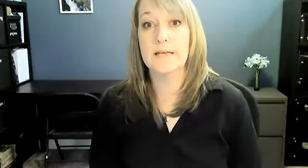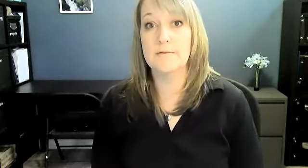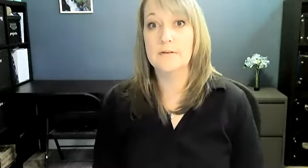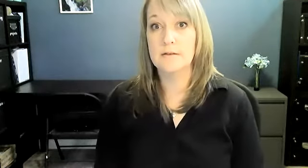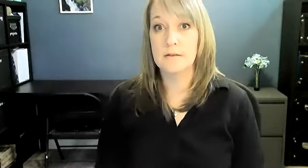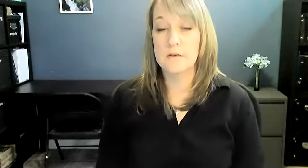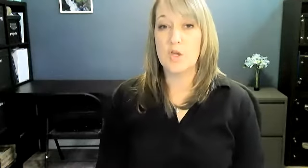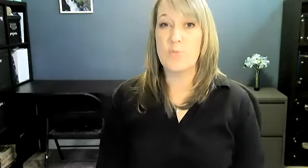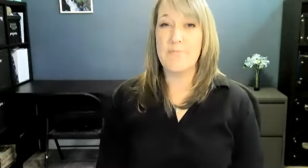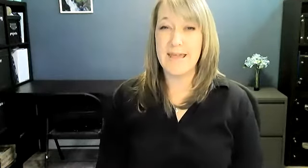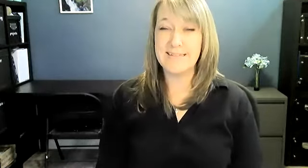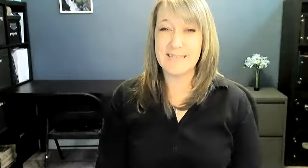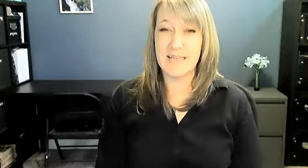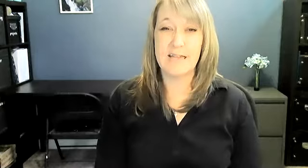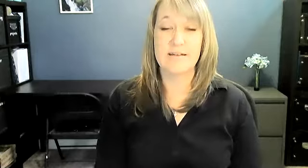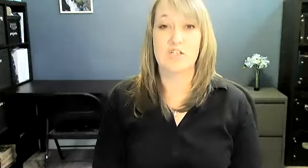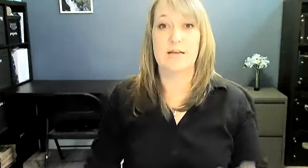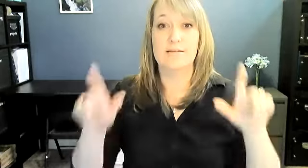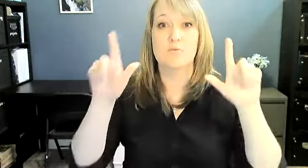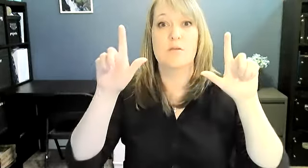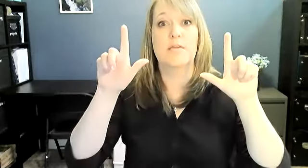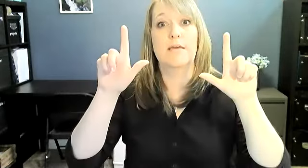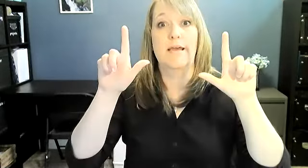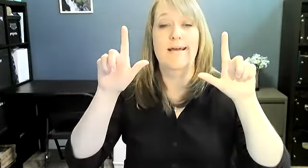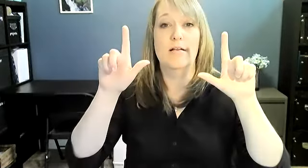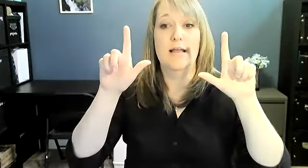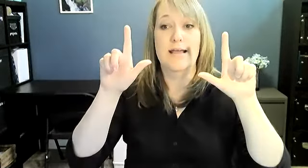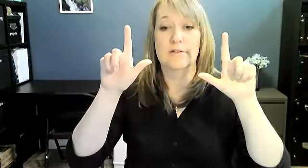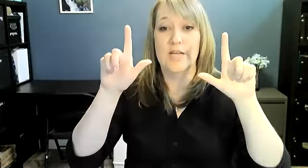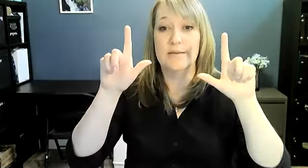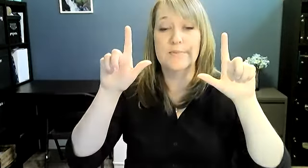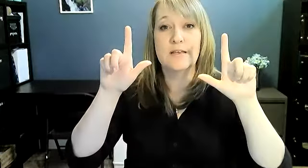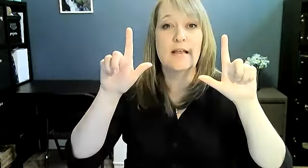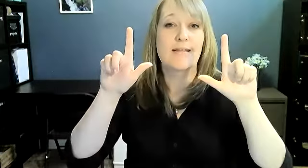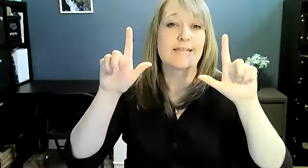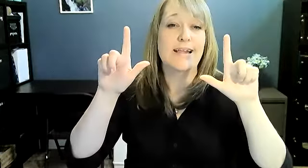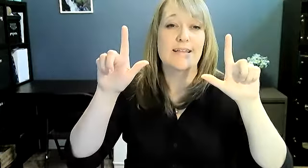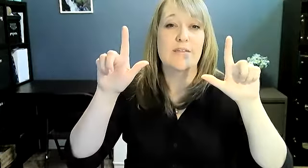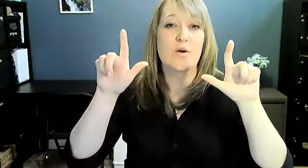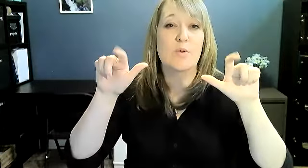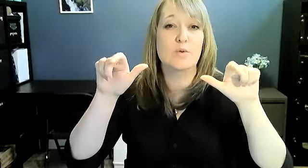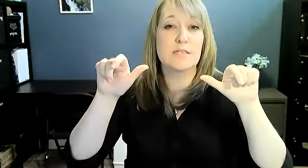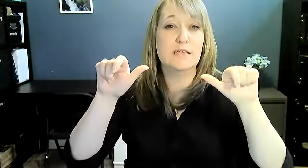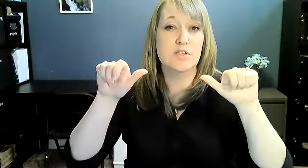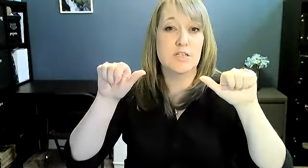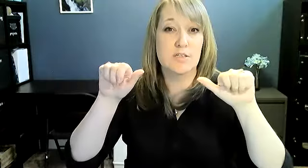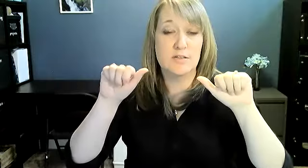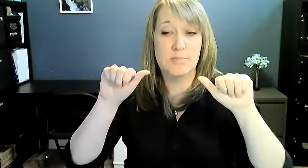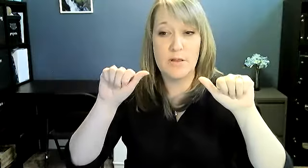Live. You may see initialized with the L hand shapes. Lately, though, those English initials have been